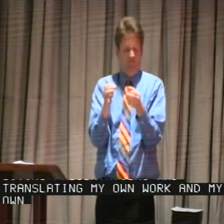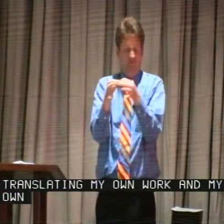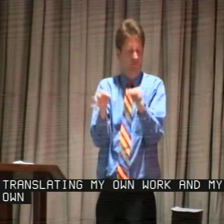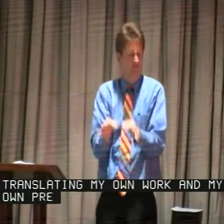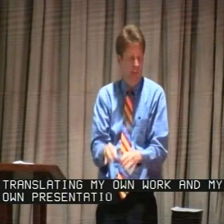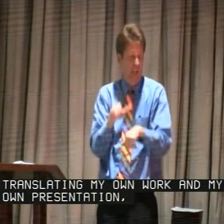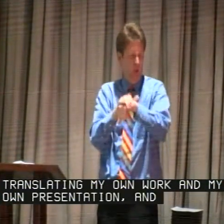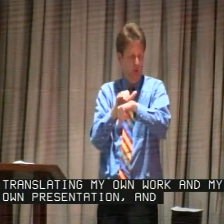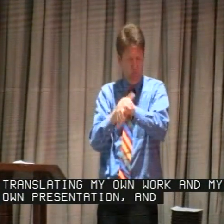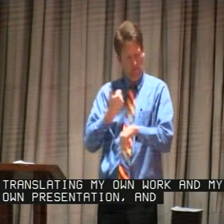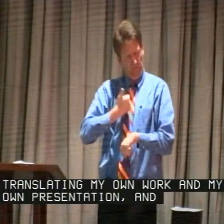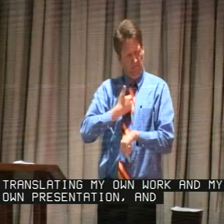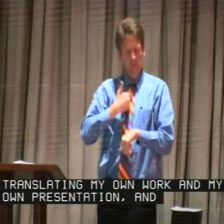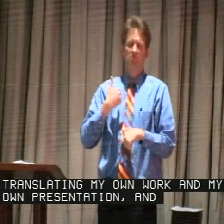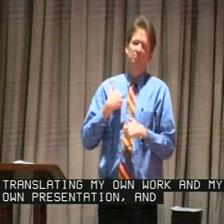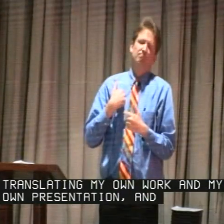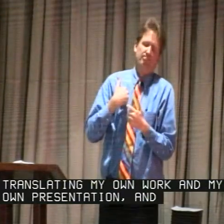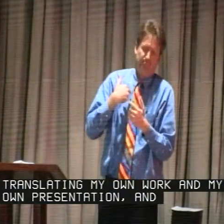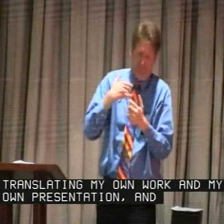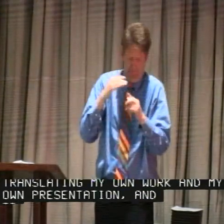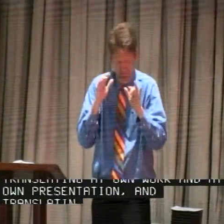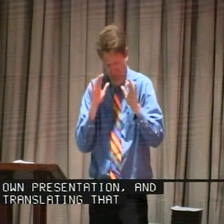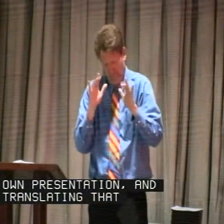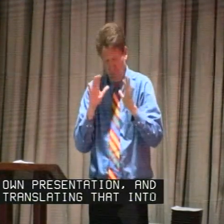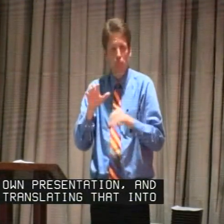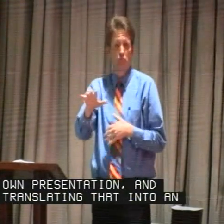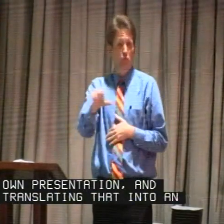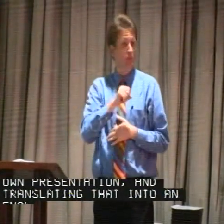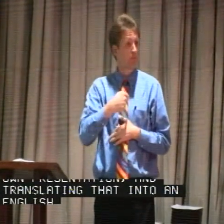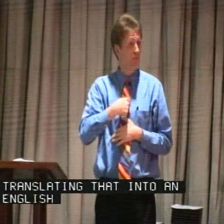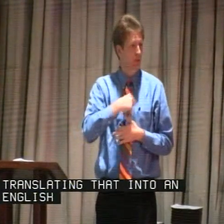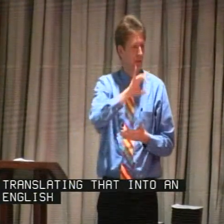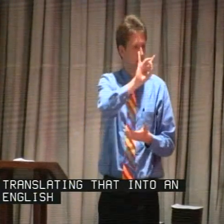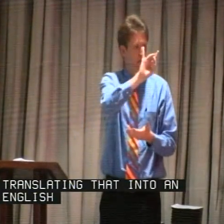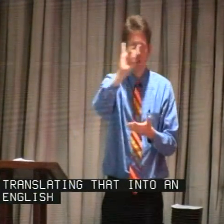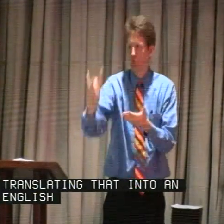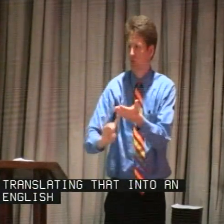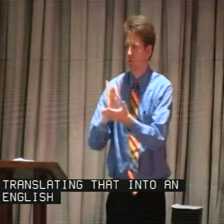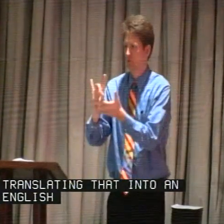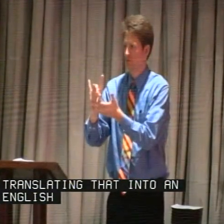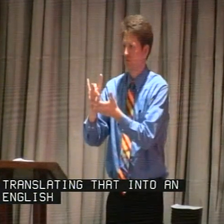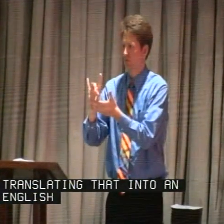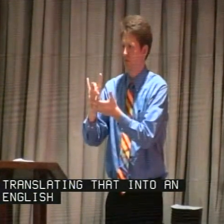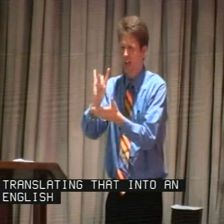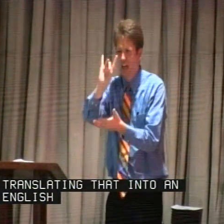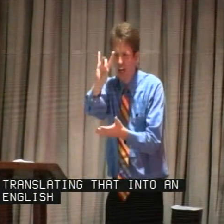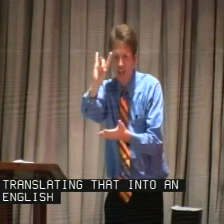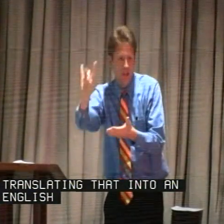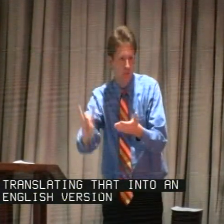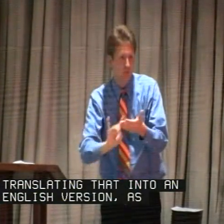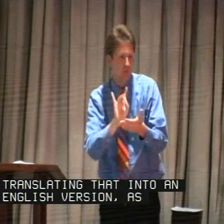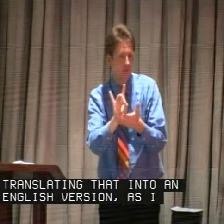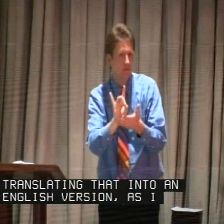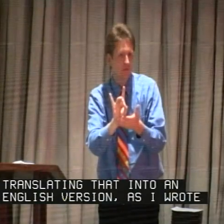that into an English version, as I wrote this took me 8 hours